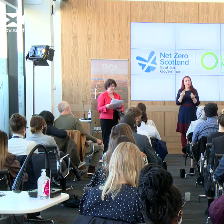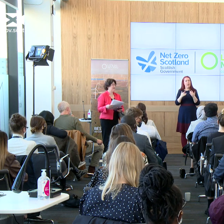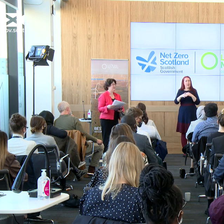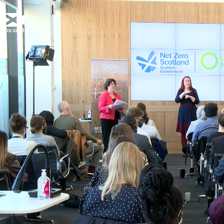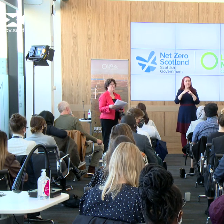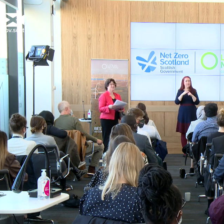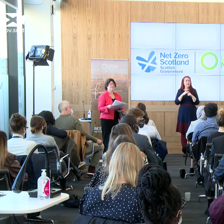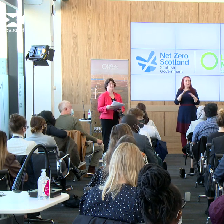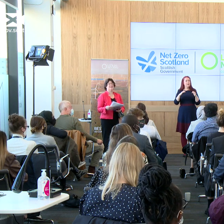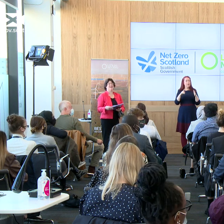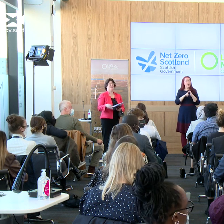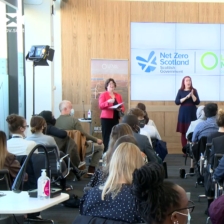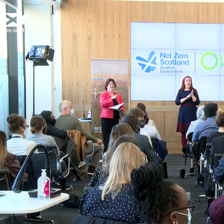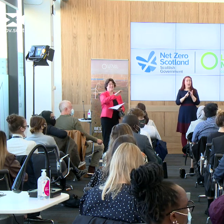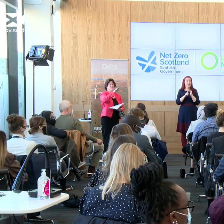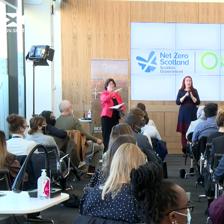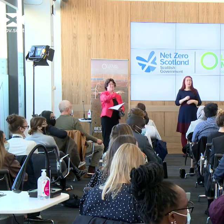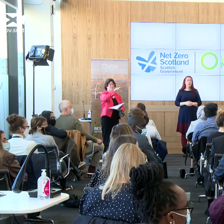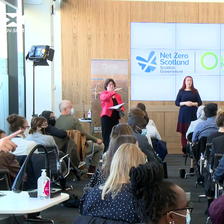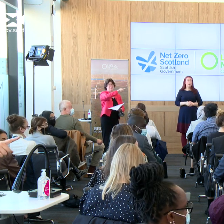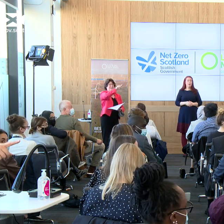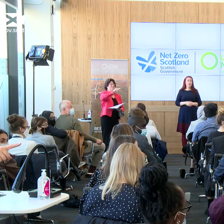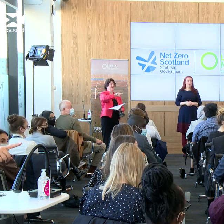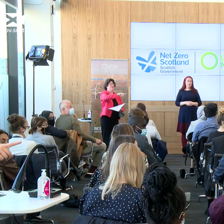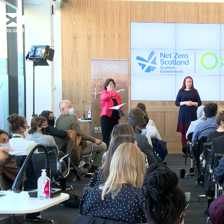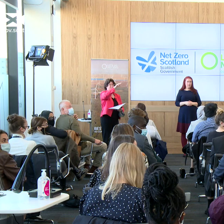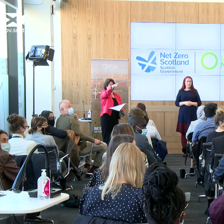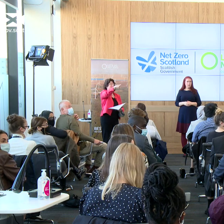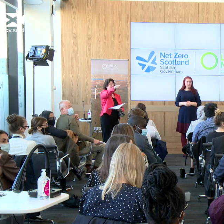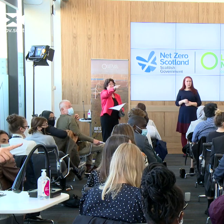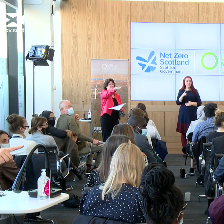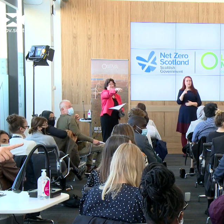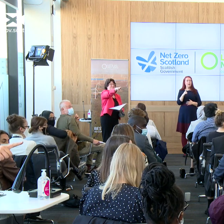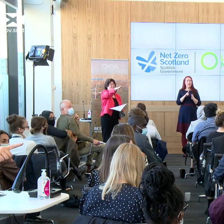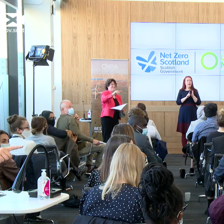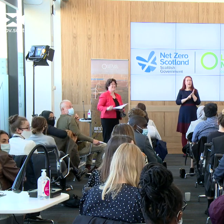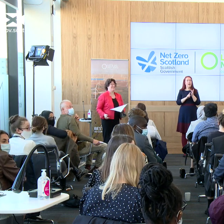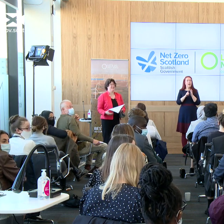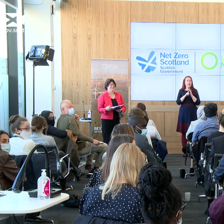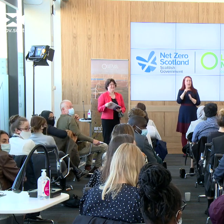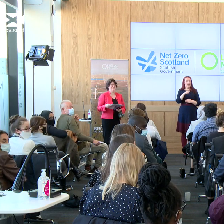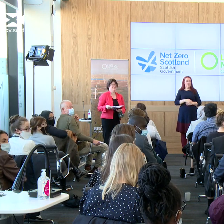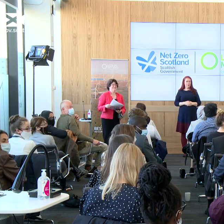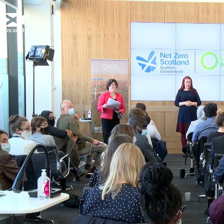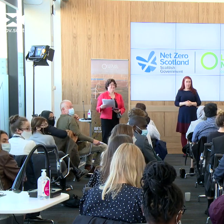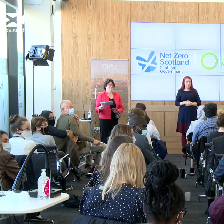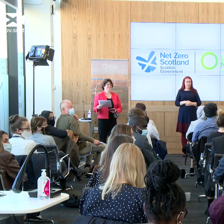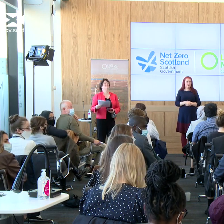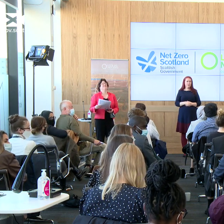Is Ellie here? Hello, Ellie. Can you hold a moment while we get the microphone to you? Ellie is just down. She's standing. Thank you.